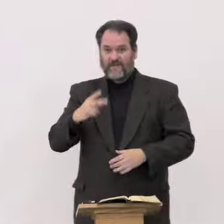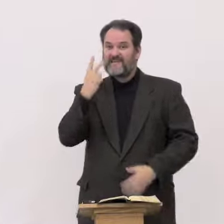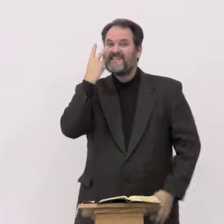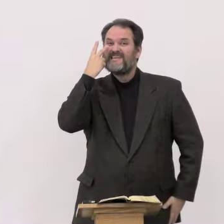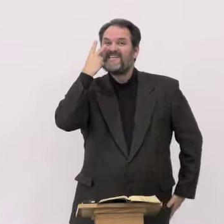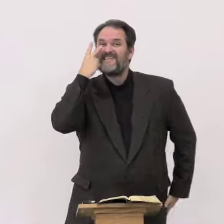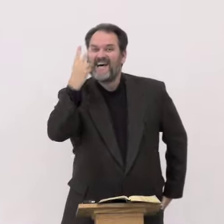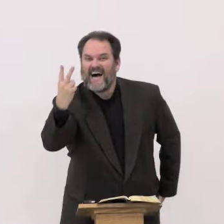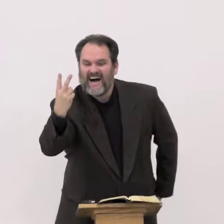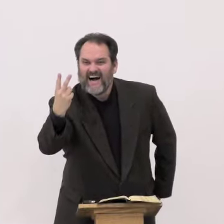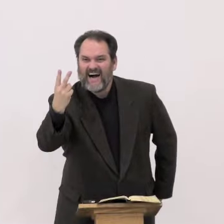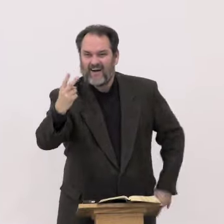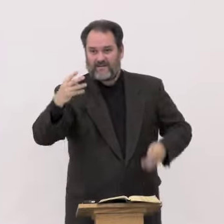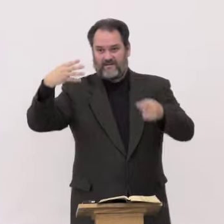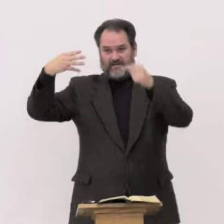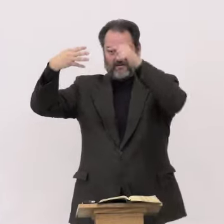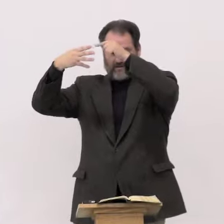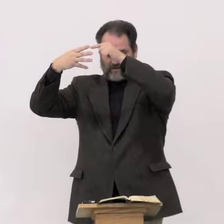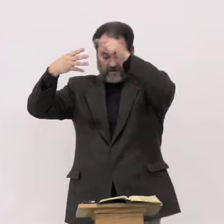blind and leading people. And